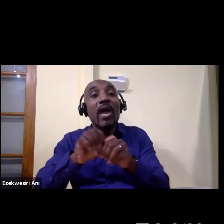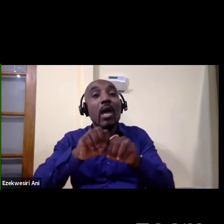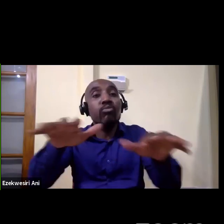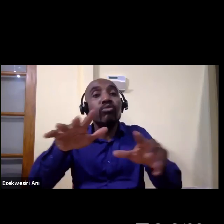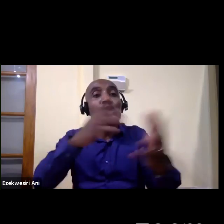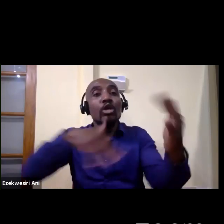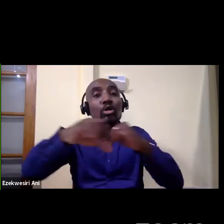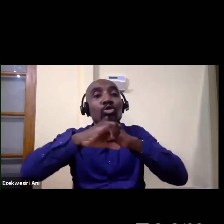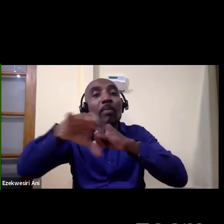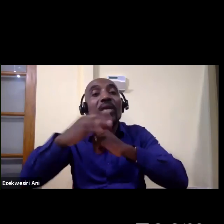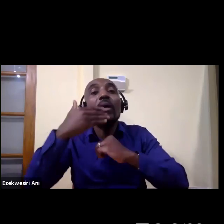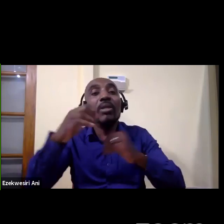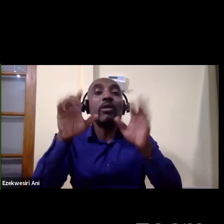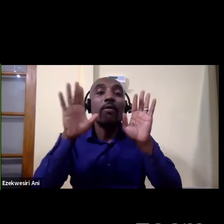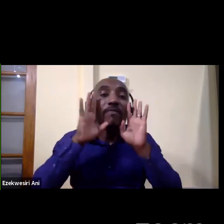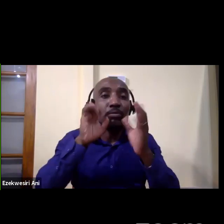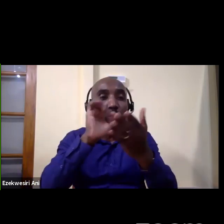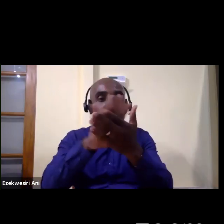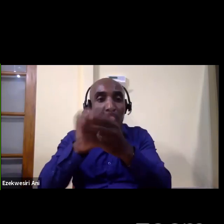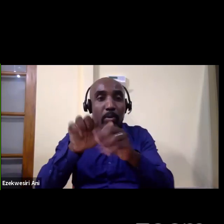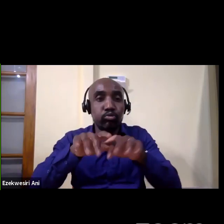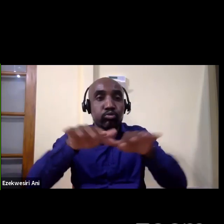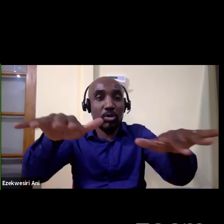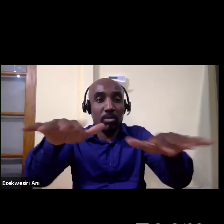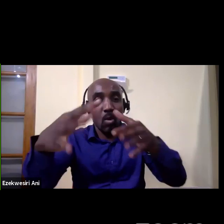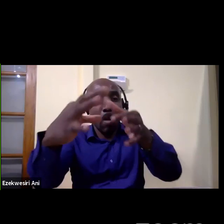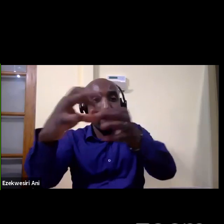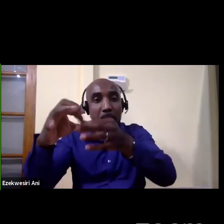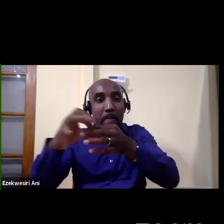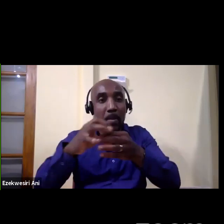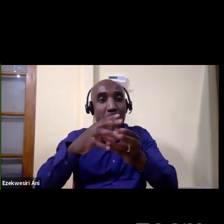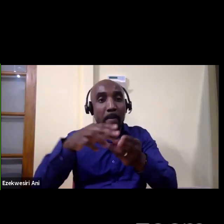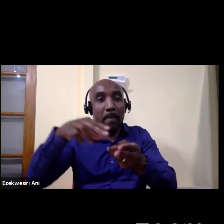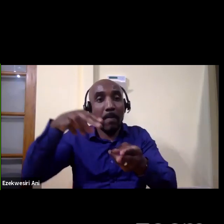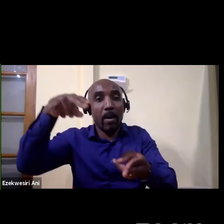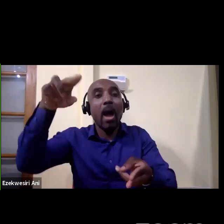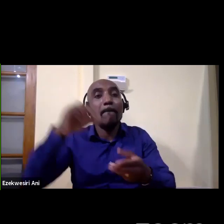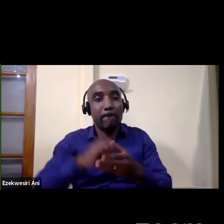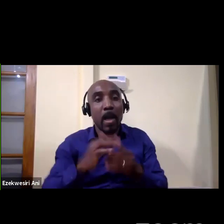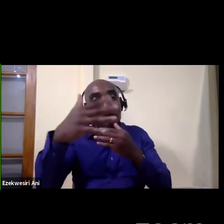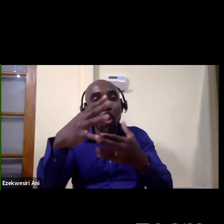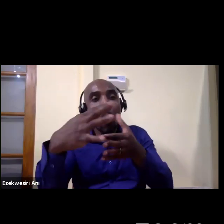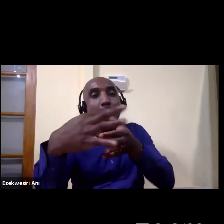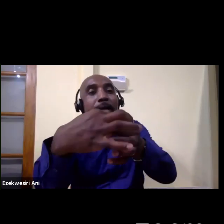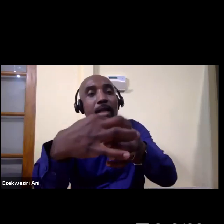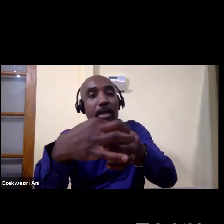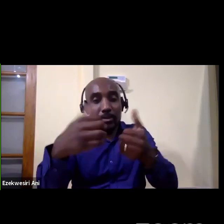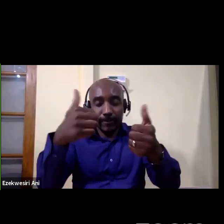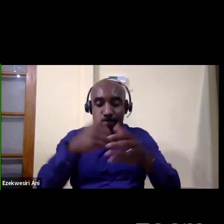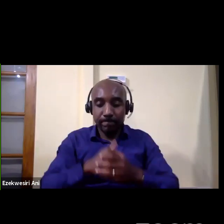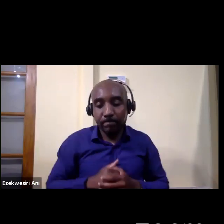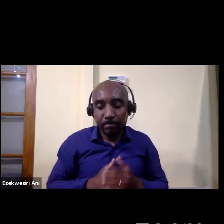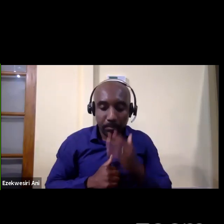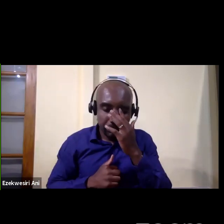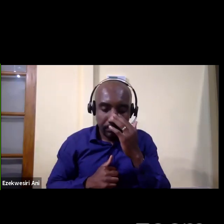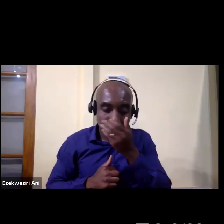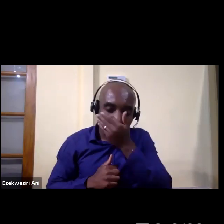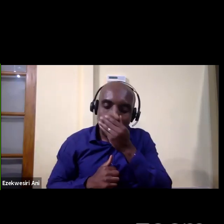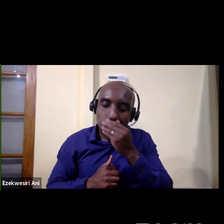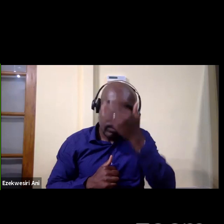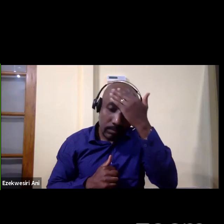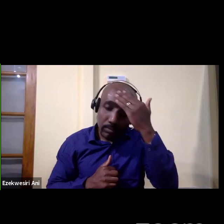media pages, on Facebook in particular, so we can get those numbers up and attract more people to our work. So I'd like